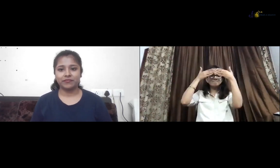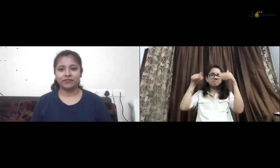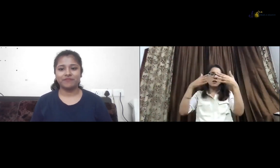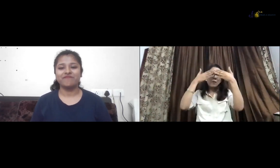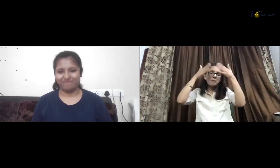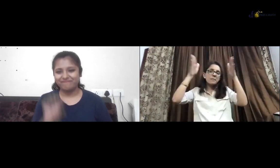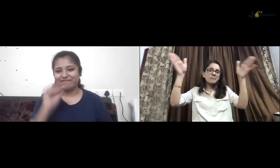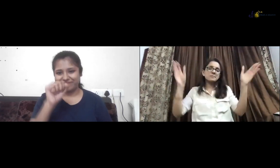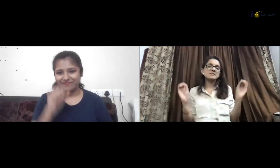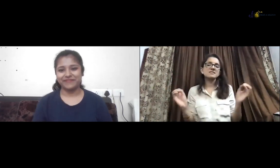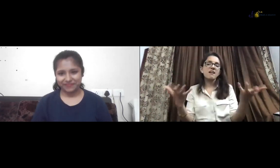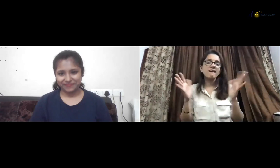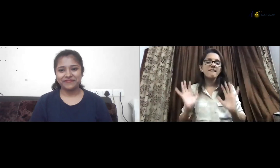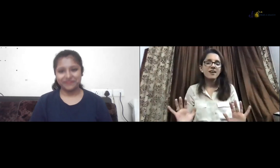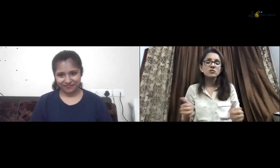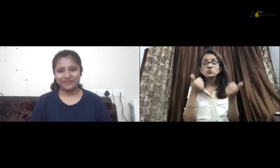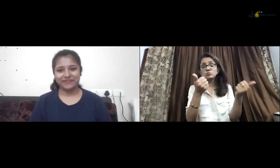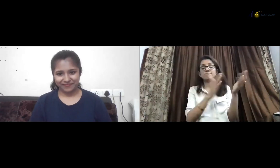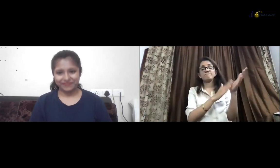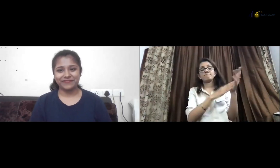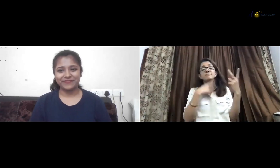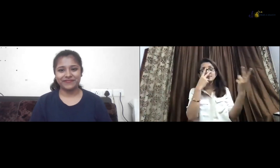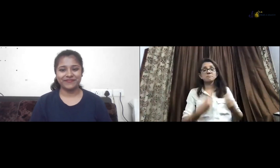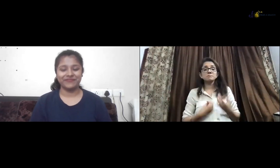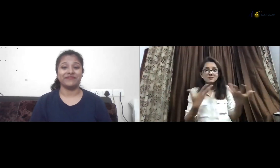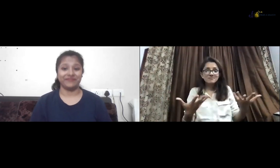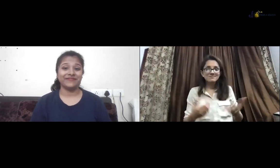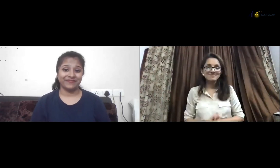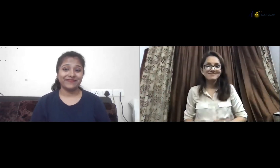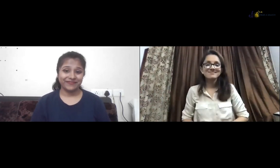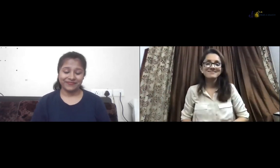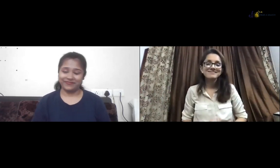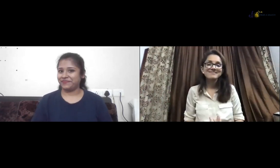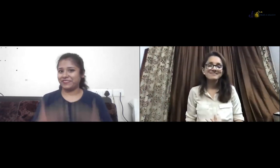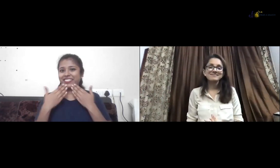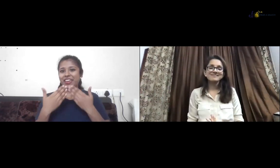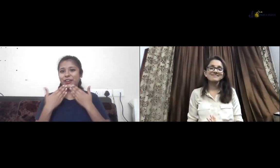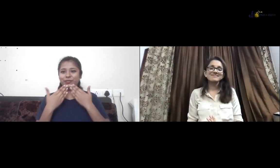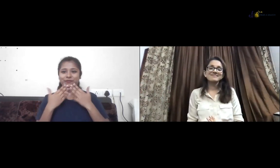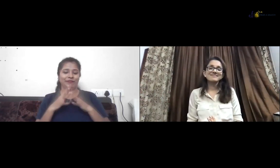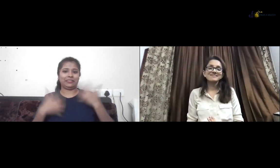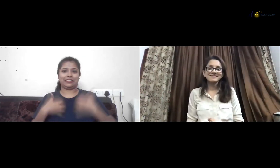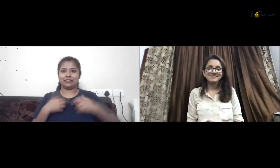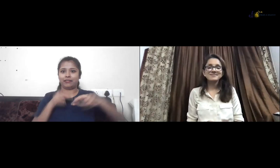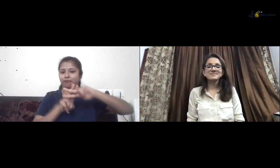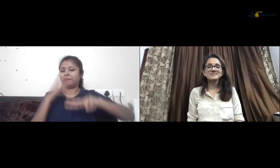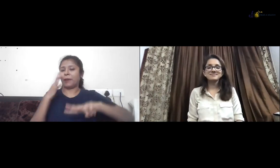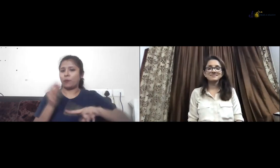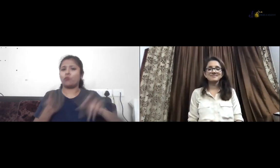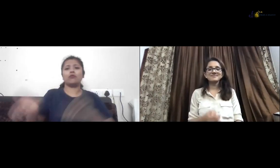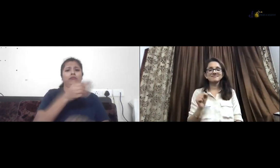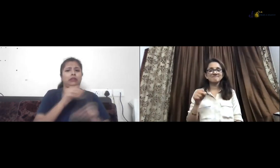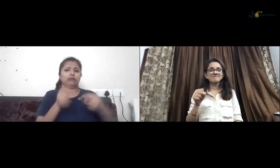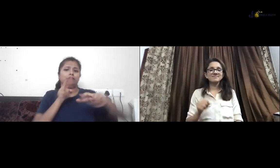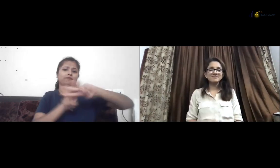how people are they are getting more aware. So yeah, I'm so glad while seeing all of the things happening. Thank